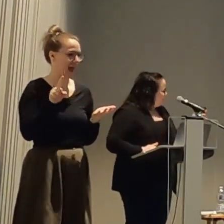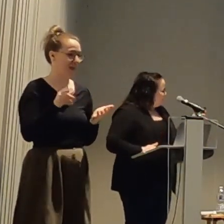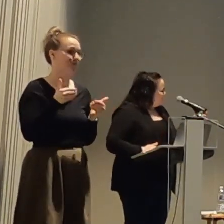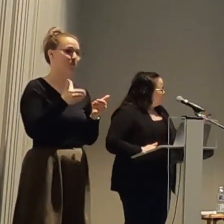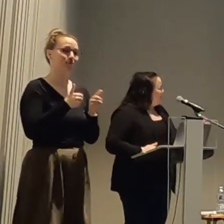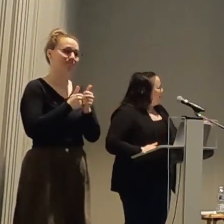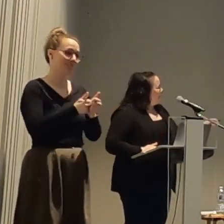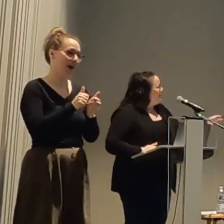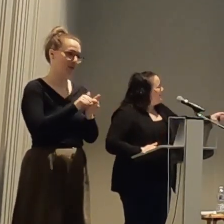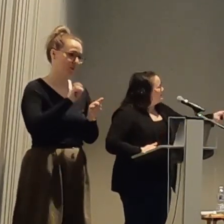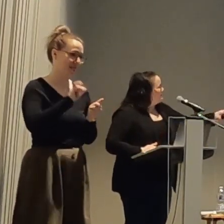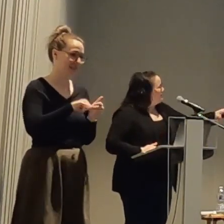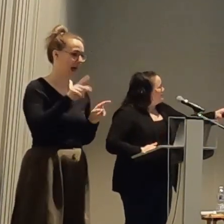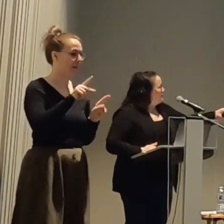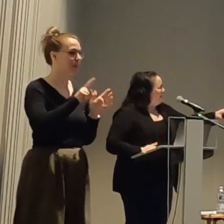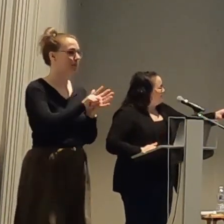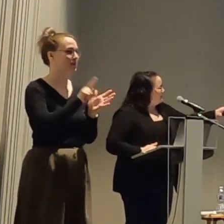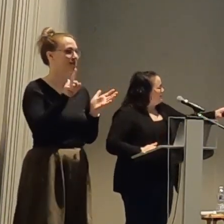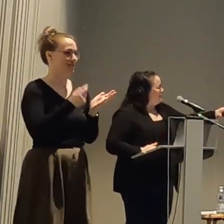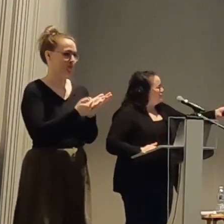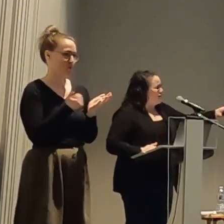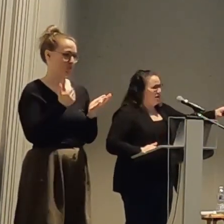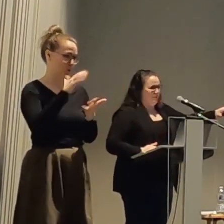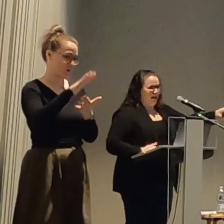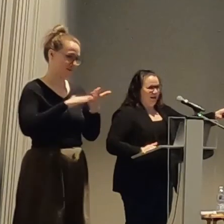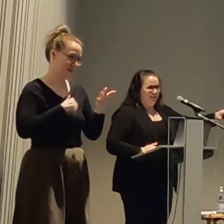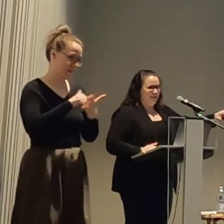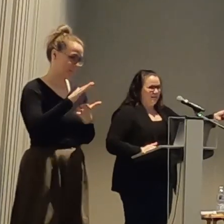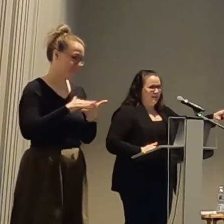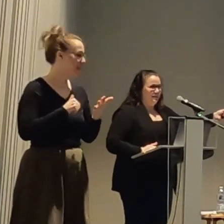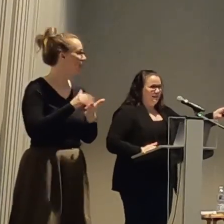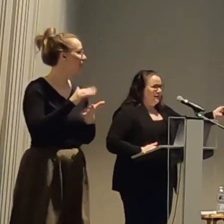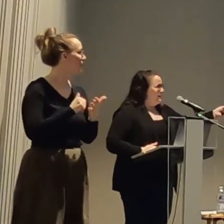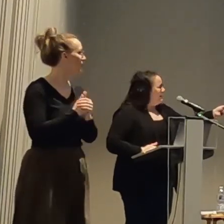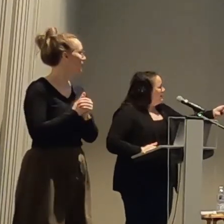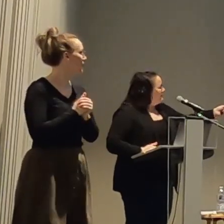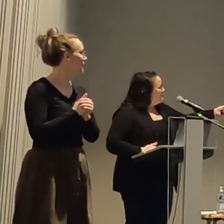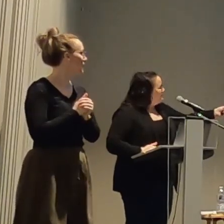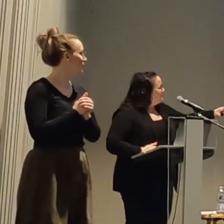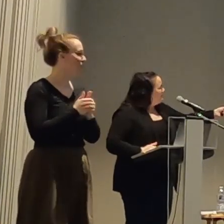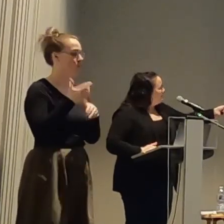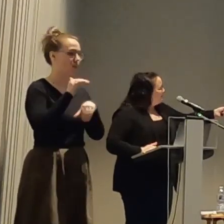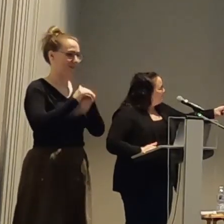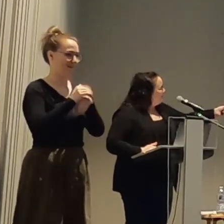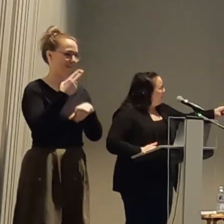left. The night hawks, of course, you have the soda jerk behind the